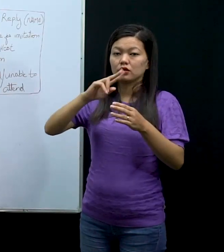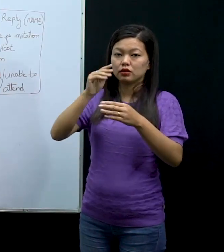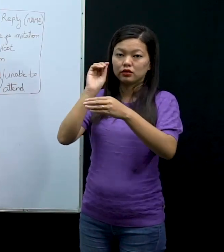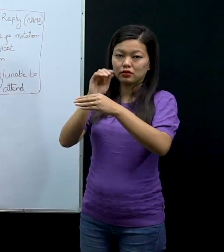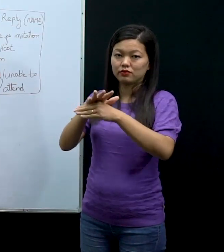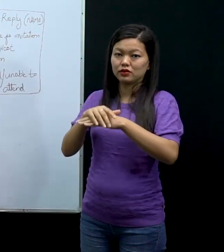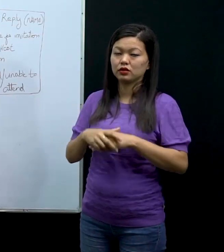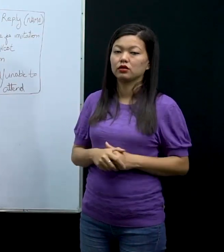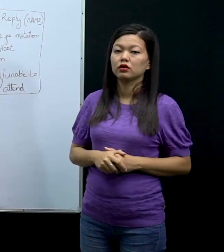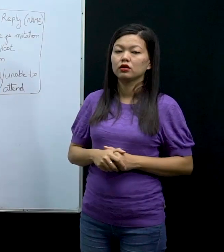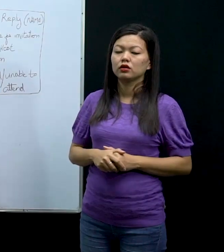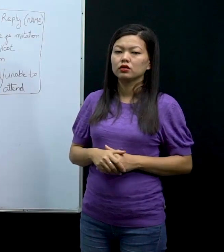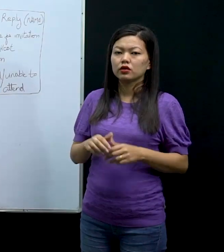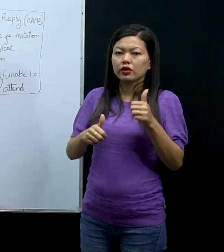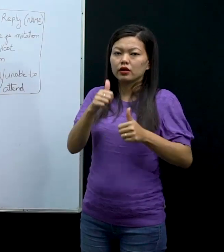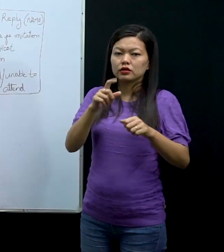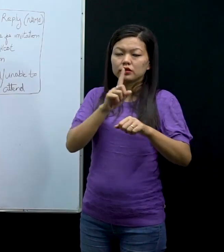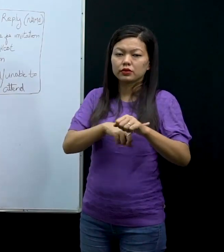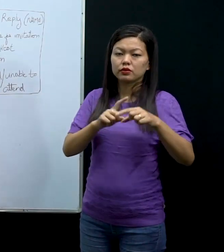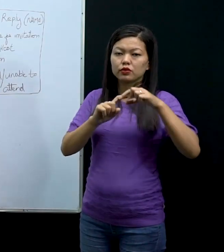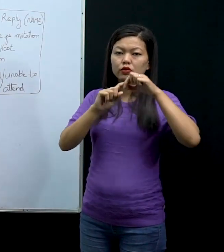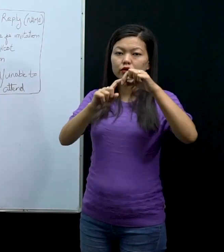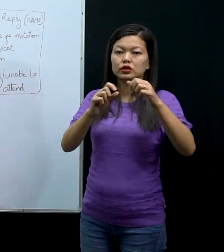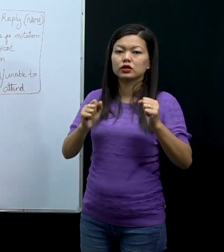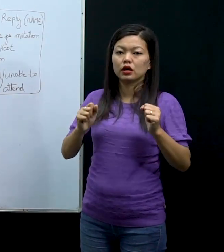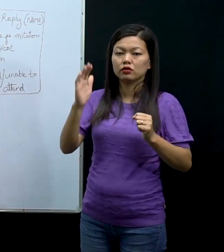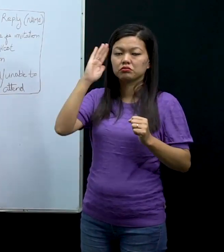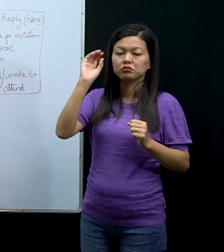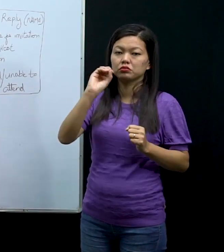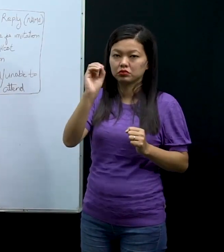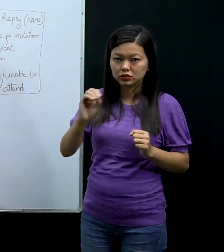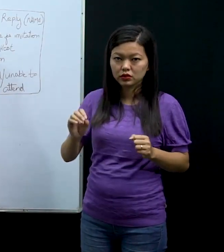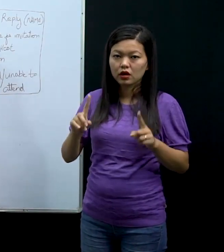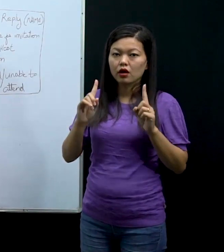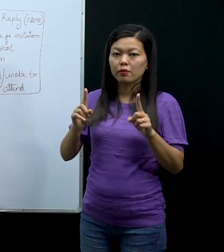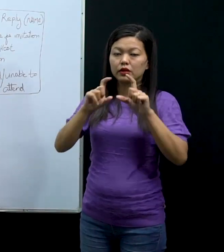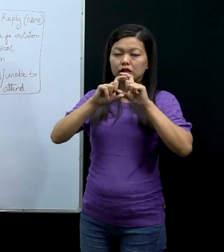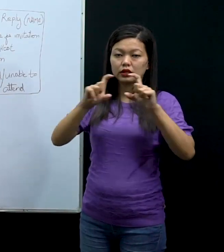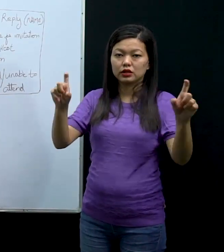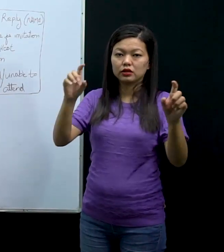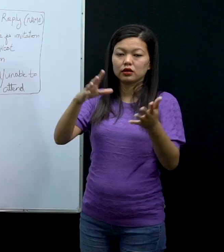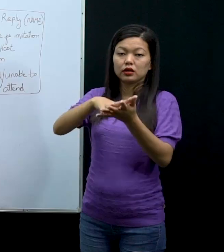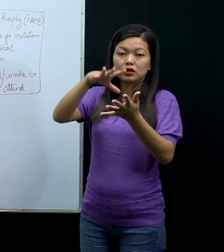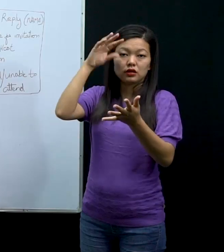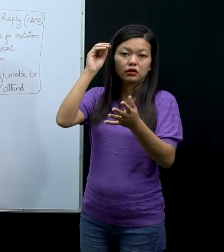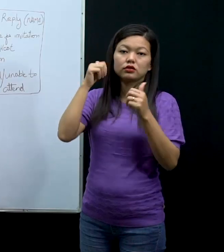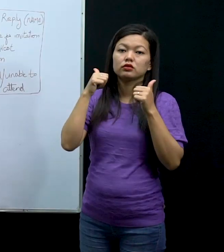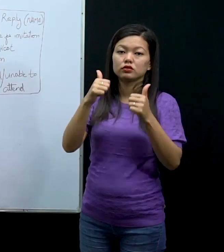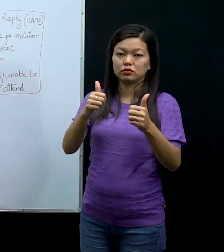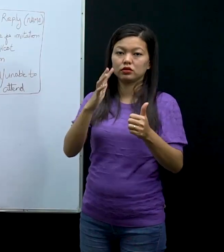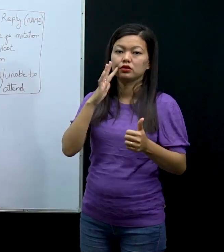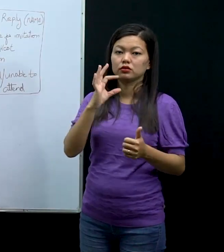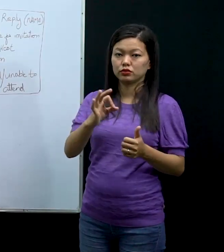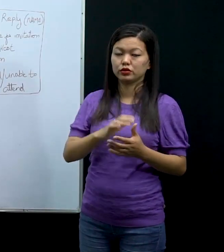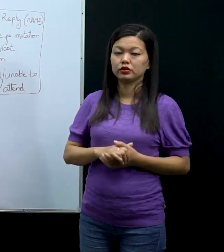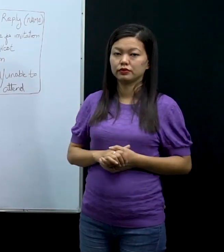a reply or an invitation. So you have to be clear with this too. And the next is we have official invitation